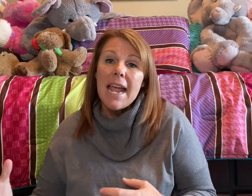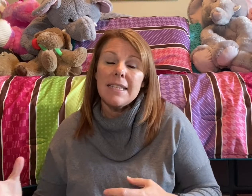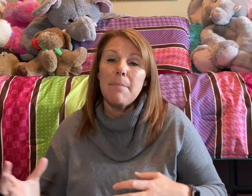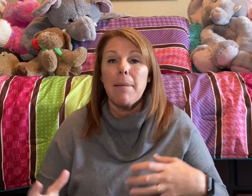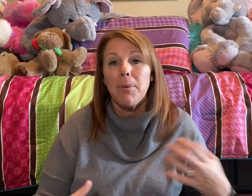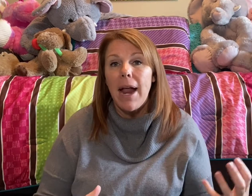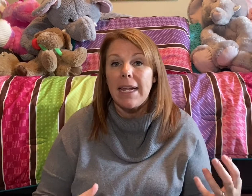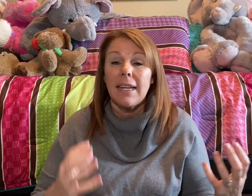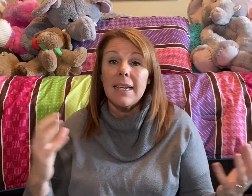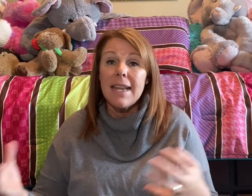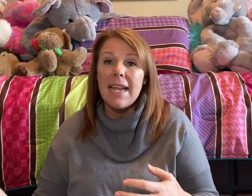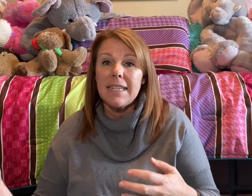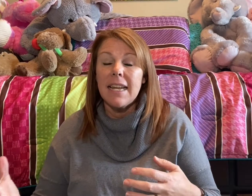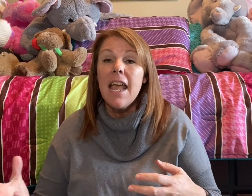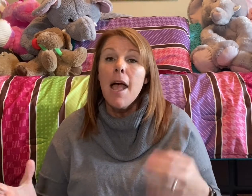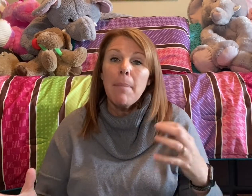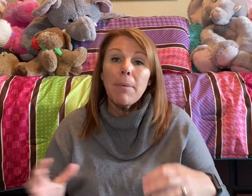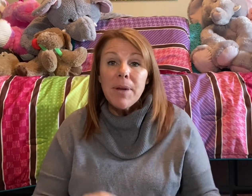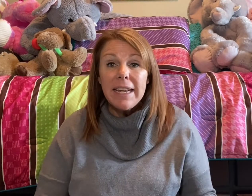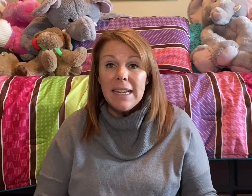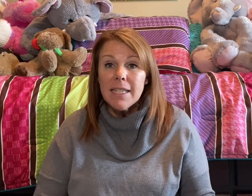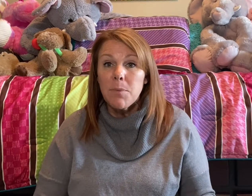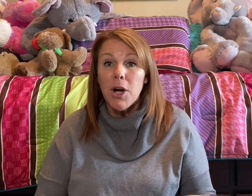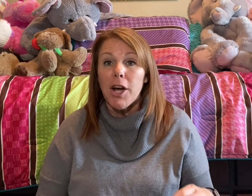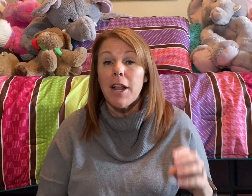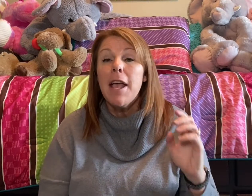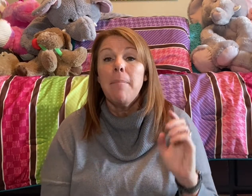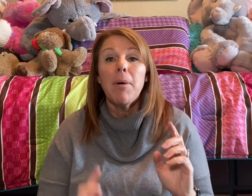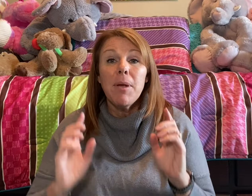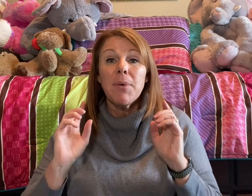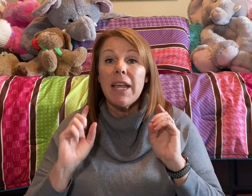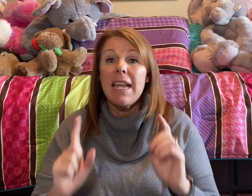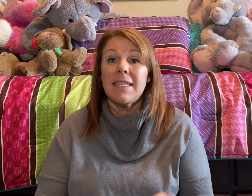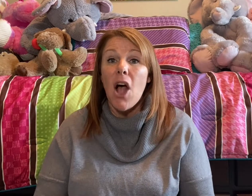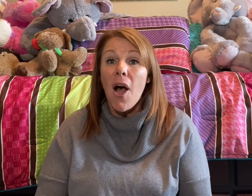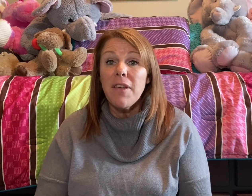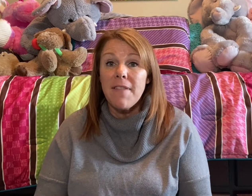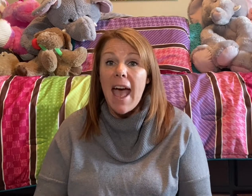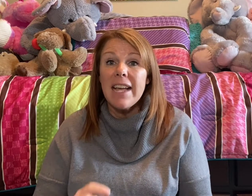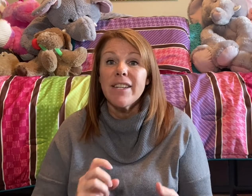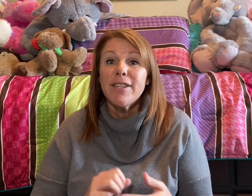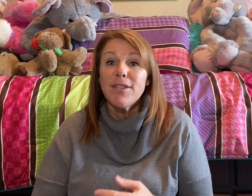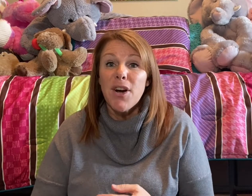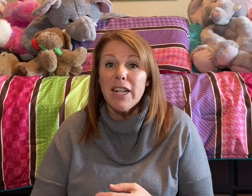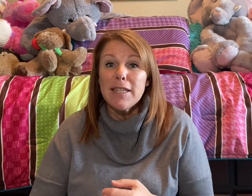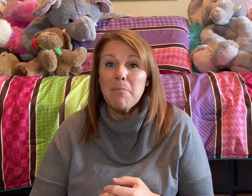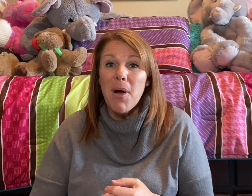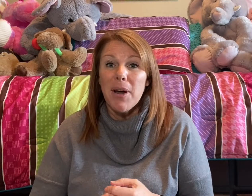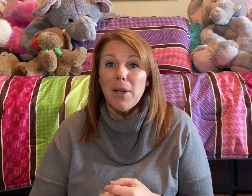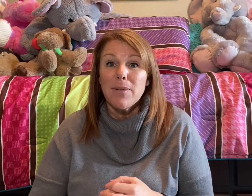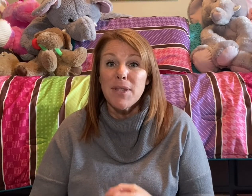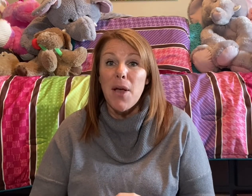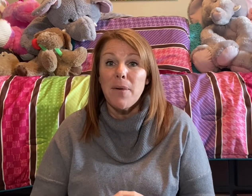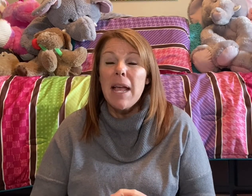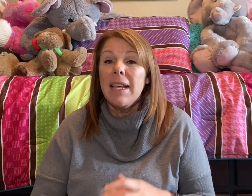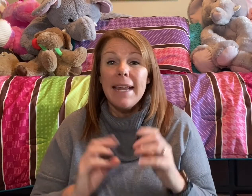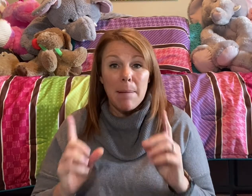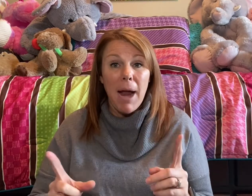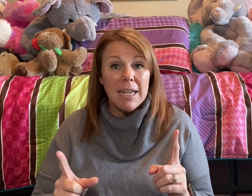connecting by praying and connecting by reading his word, but we will get into all of that starting tomorrow. So keep practicing